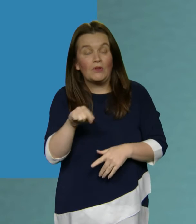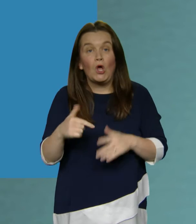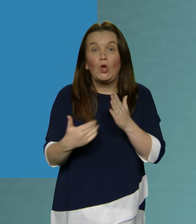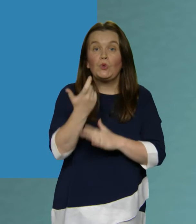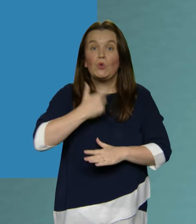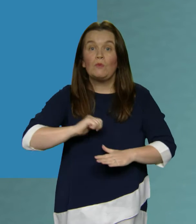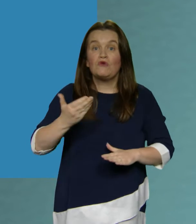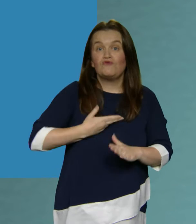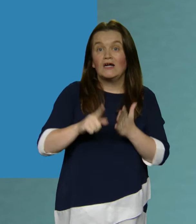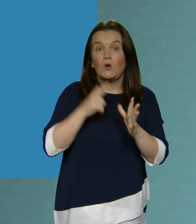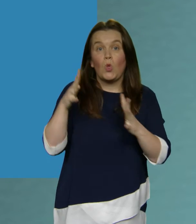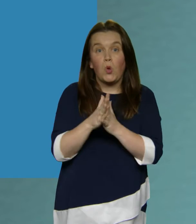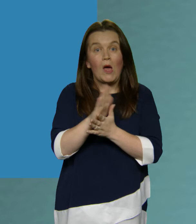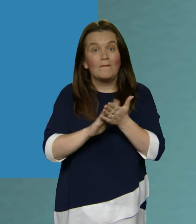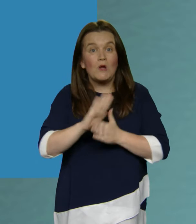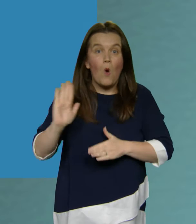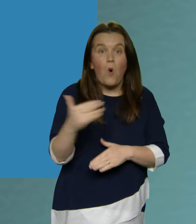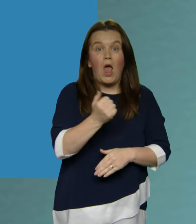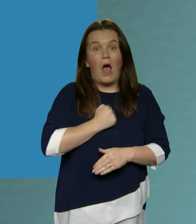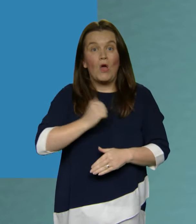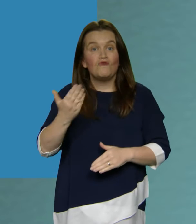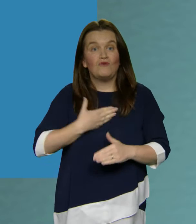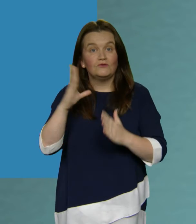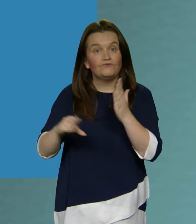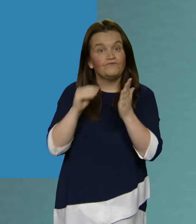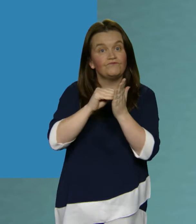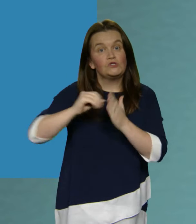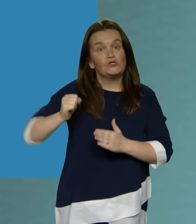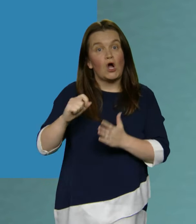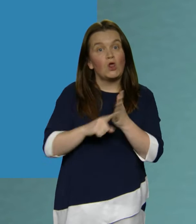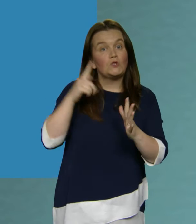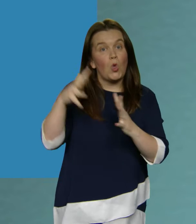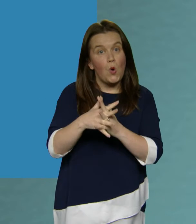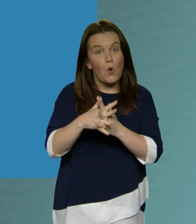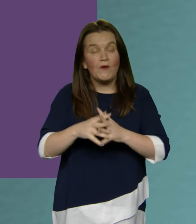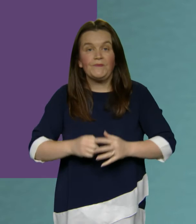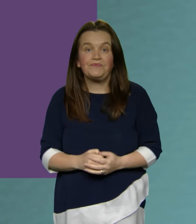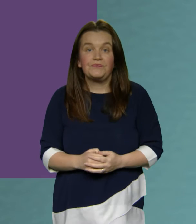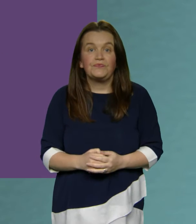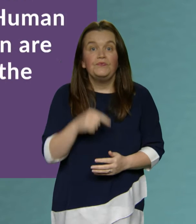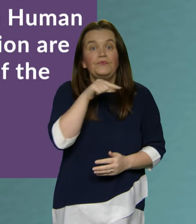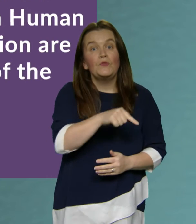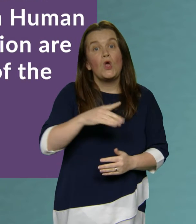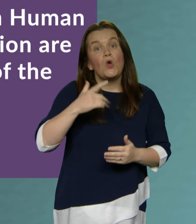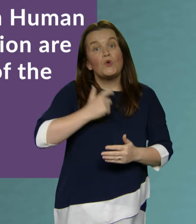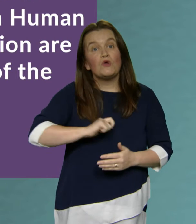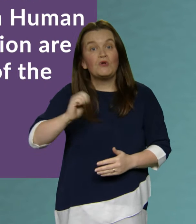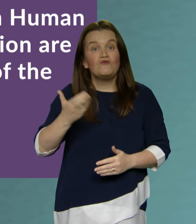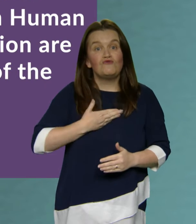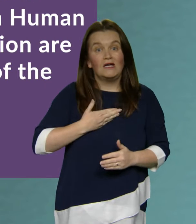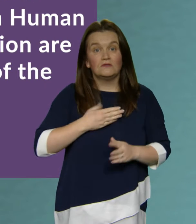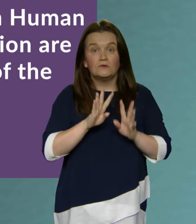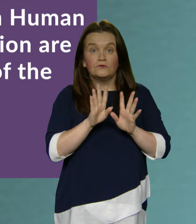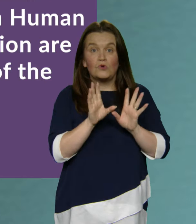human rights law would put all of our rights directly into Scotland's laws. The Human Rights Consortium Scotland and the Scottish